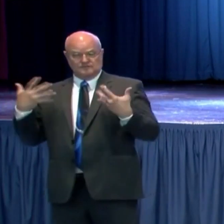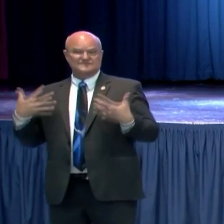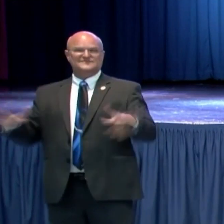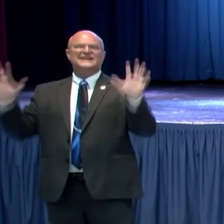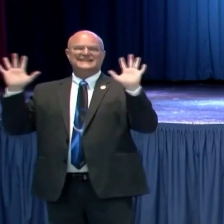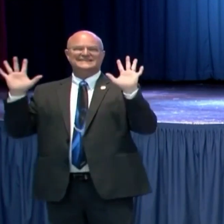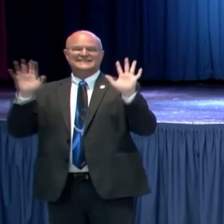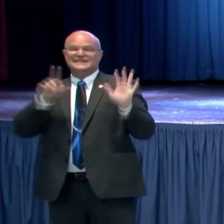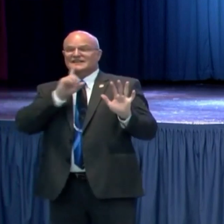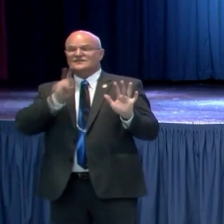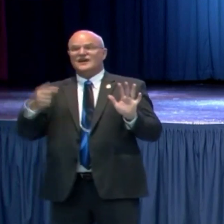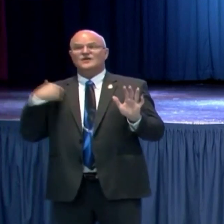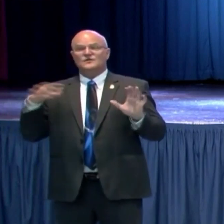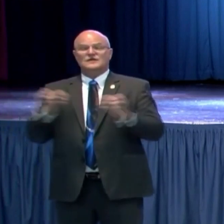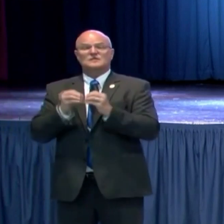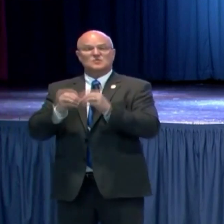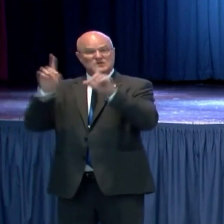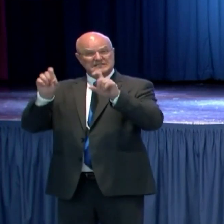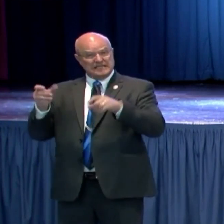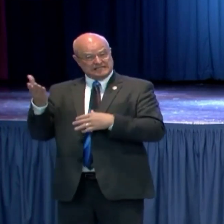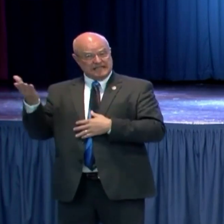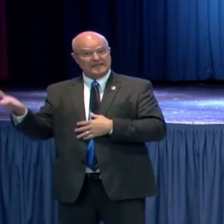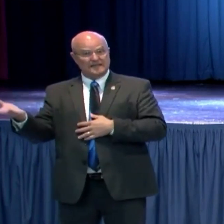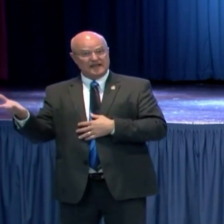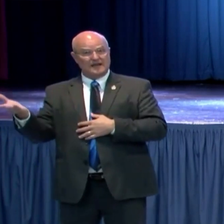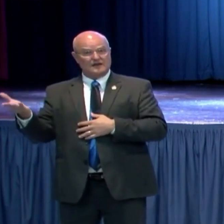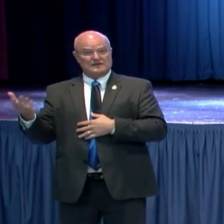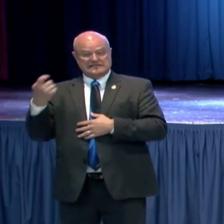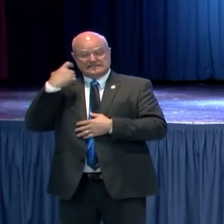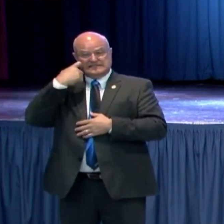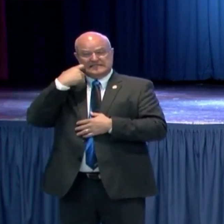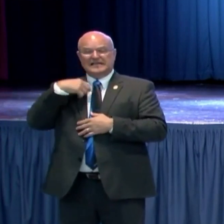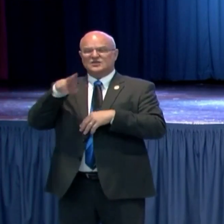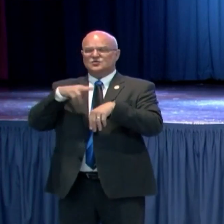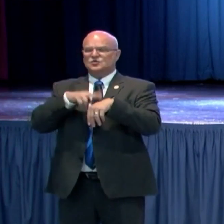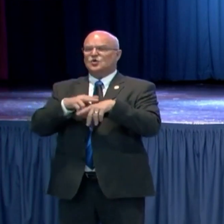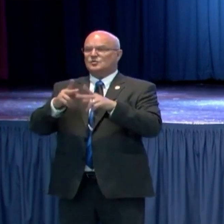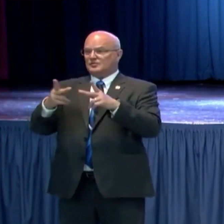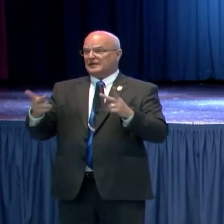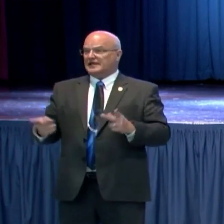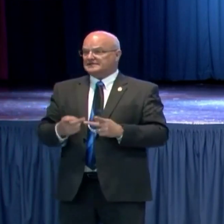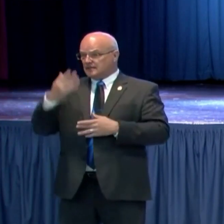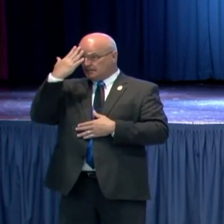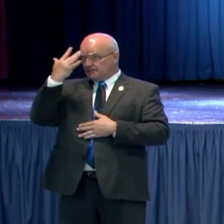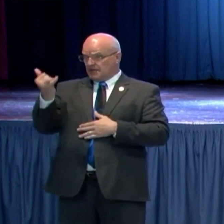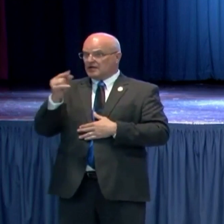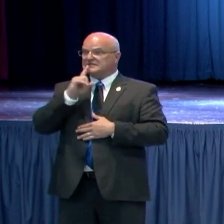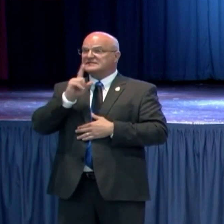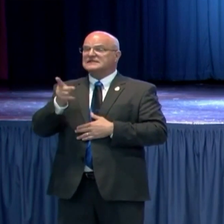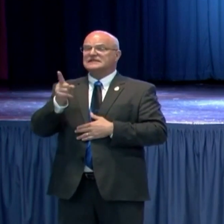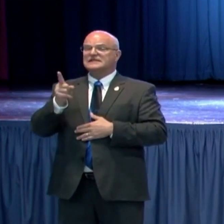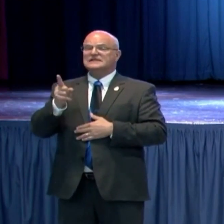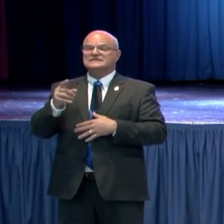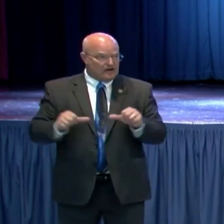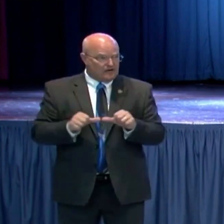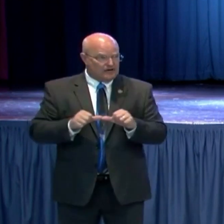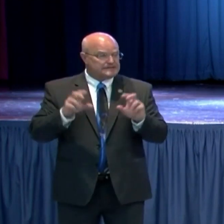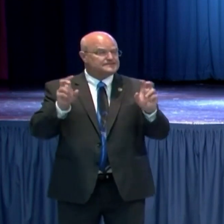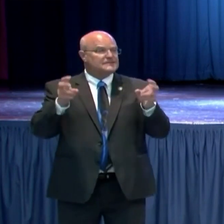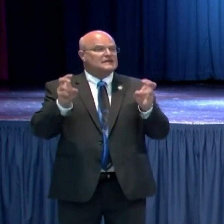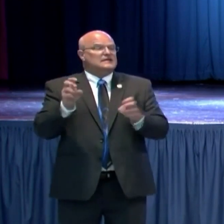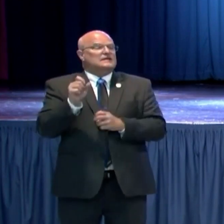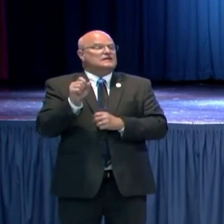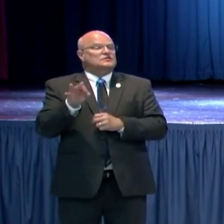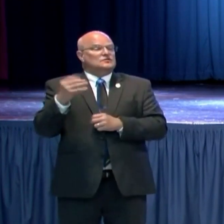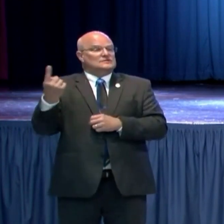well from it. In fact, we've done more testing in that environment than we would in the normal circumstances because it is a confined area.